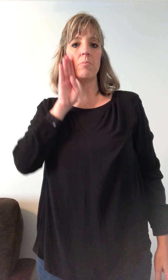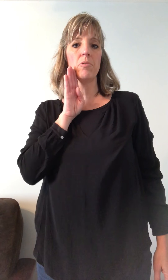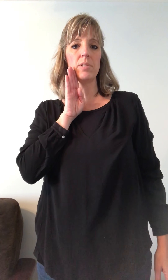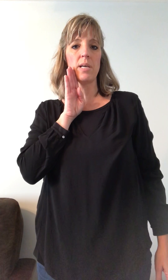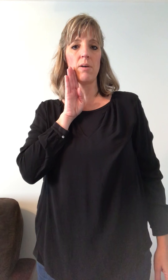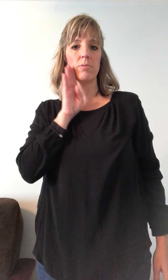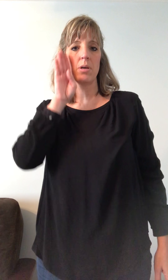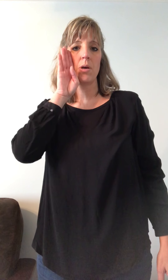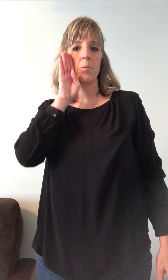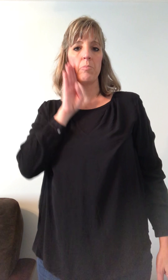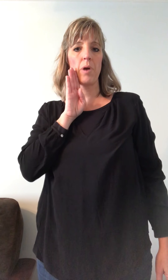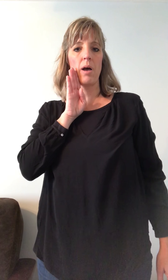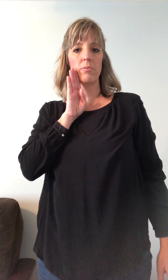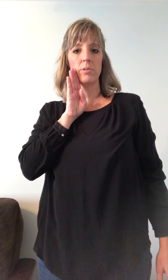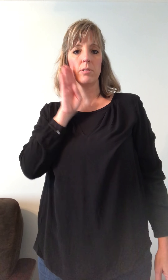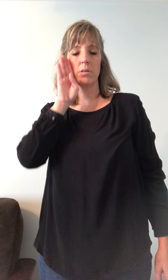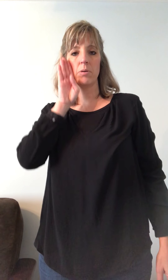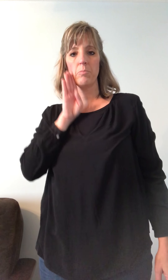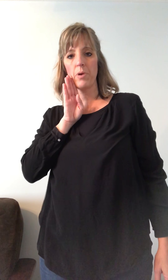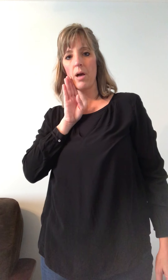move it down. Brown, brown.